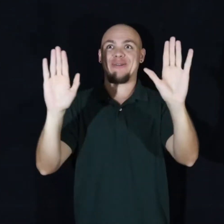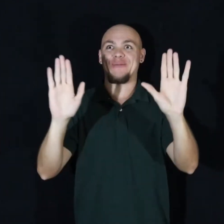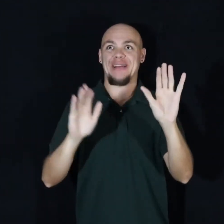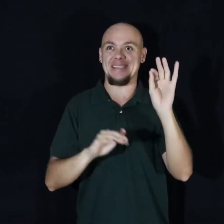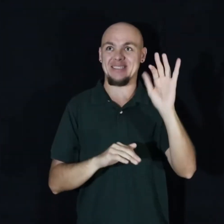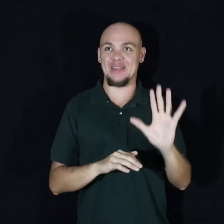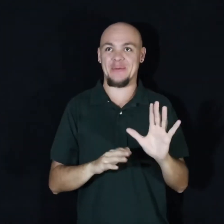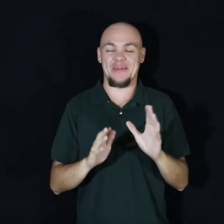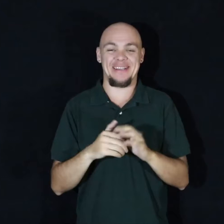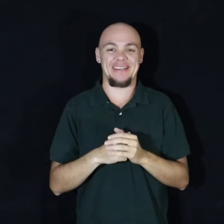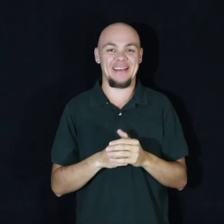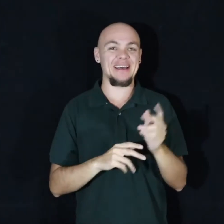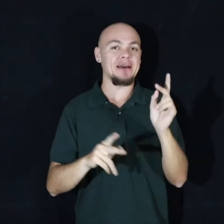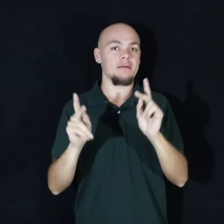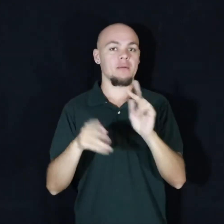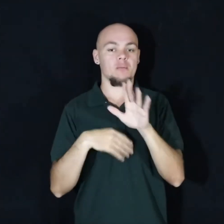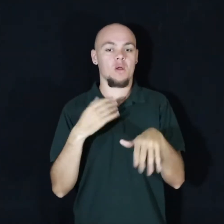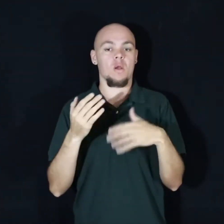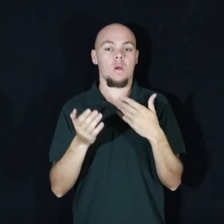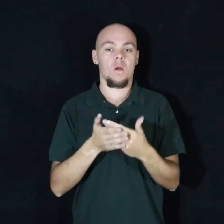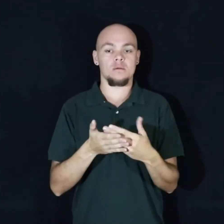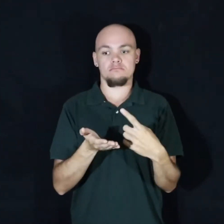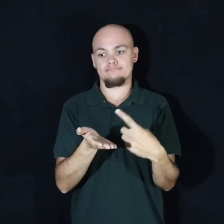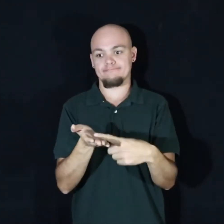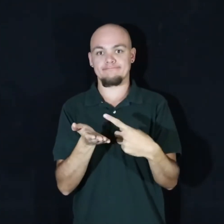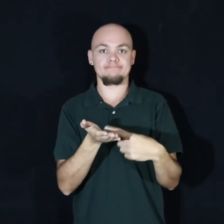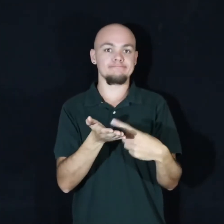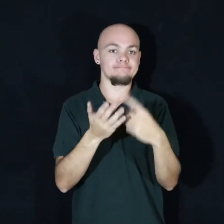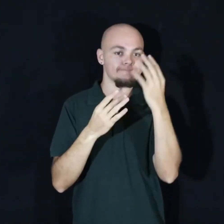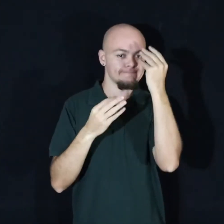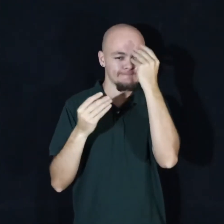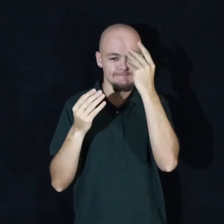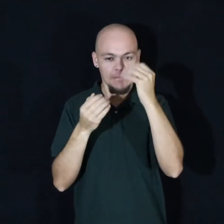offend everybody. I think that's what a really good sermon should do. It should